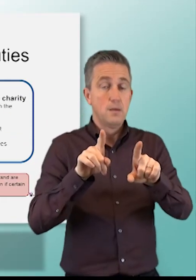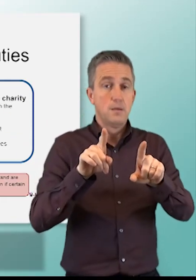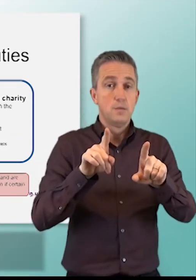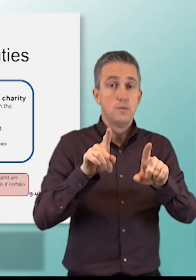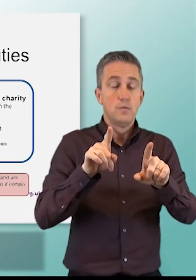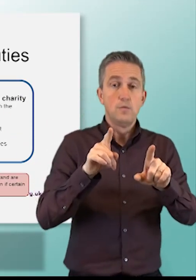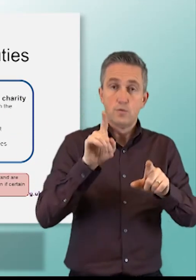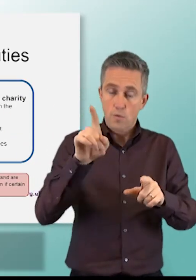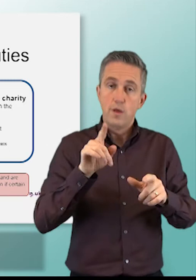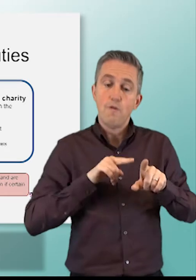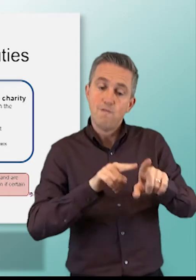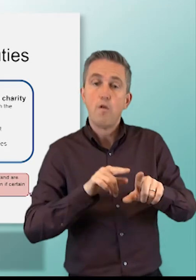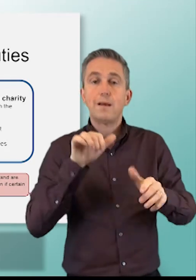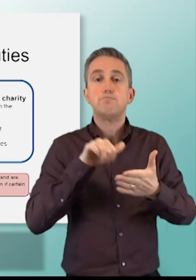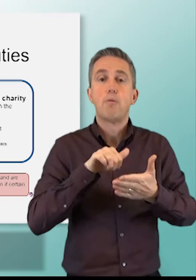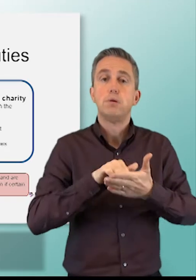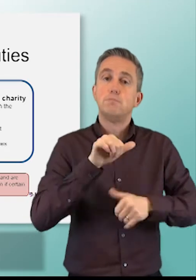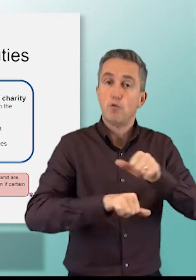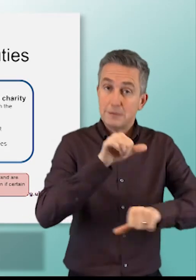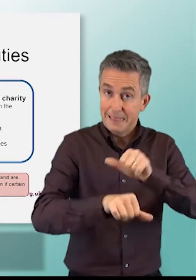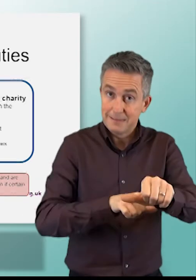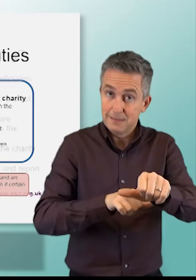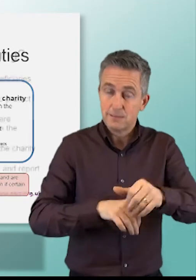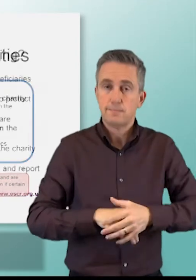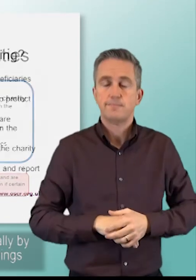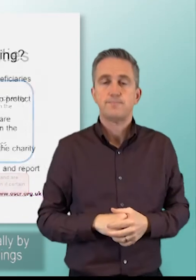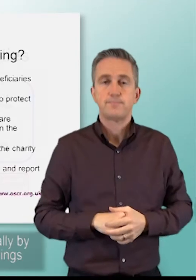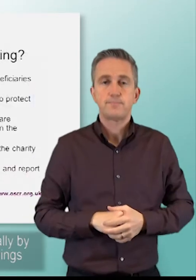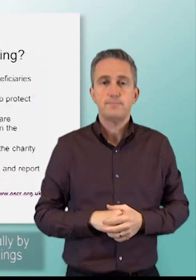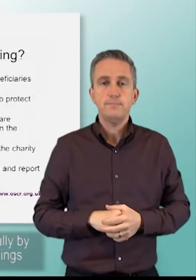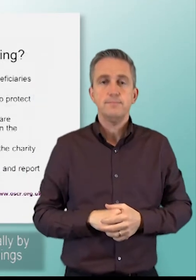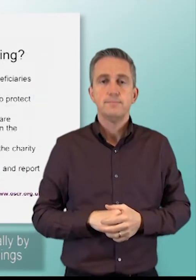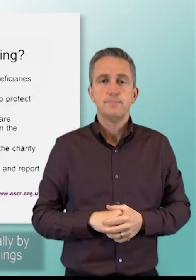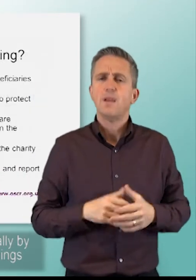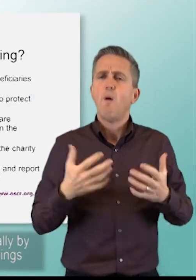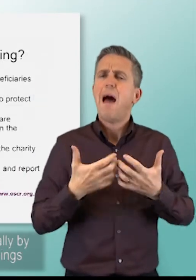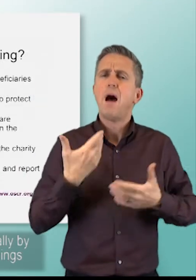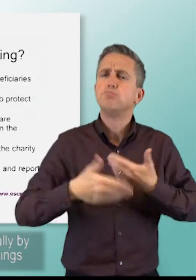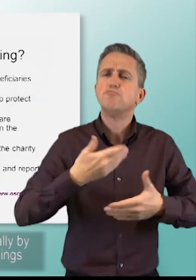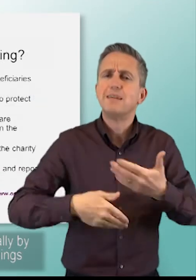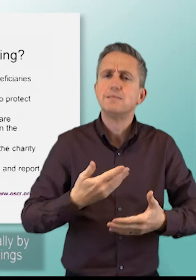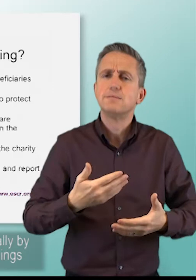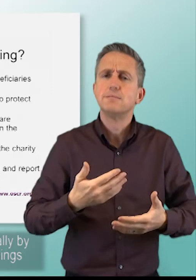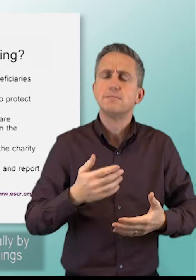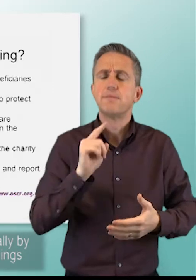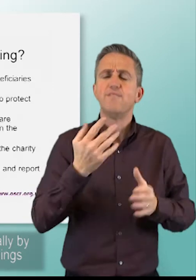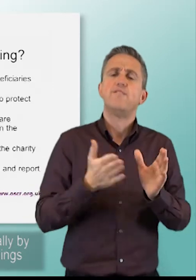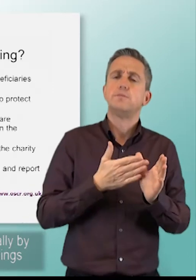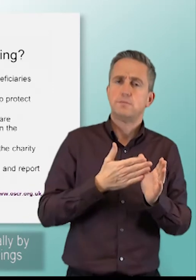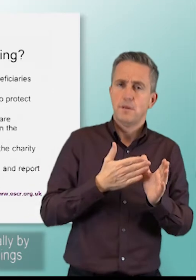sure that piece, you're getting that piece right. So what you should be doing, the first point is actually about that